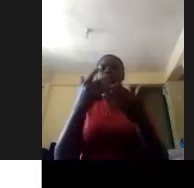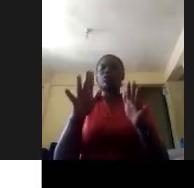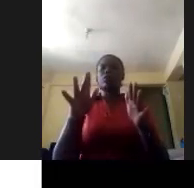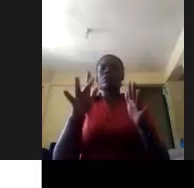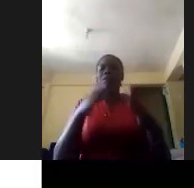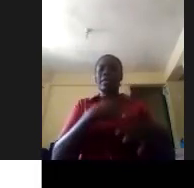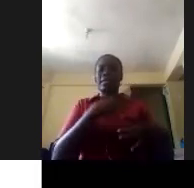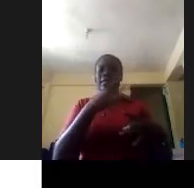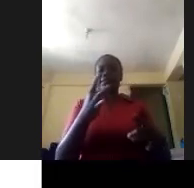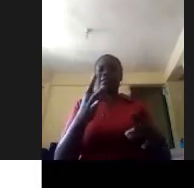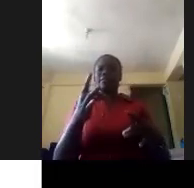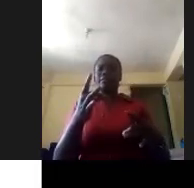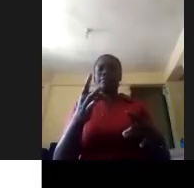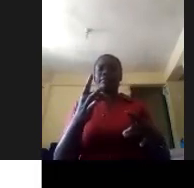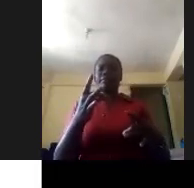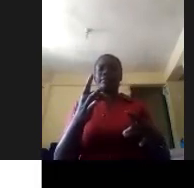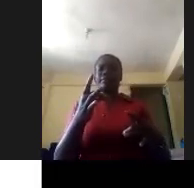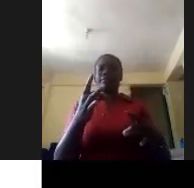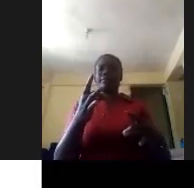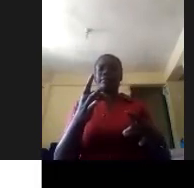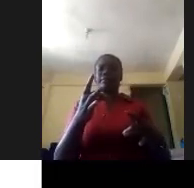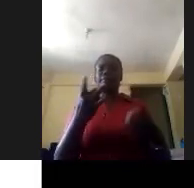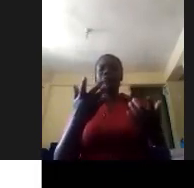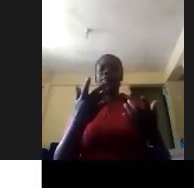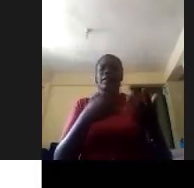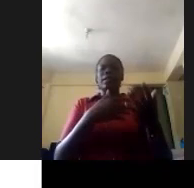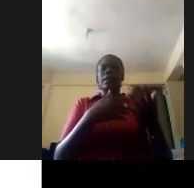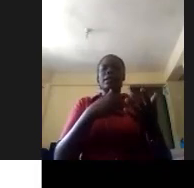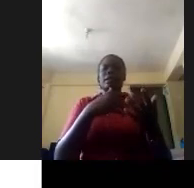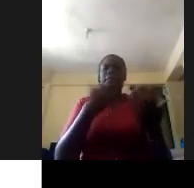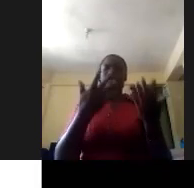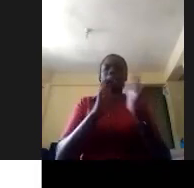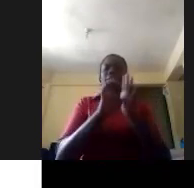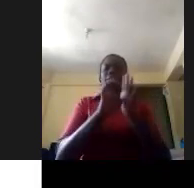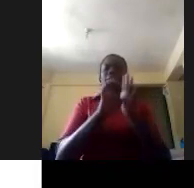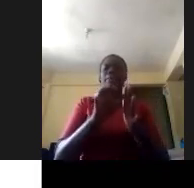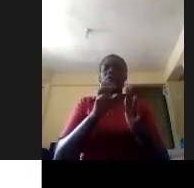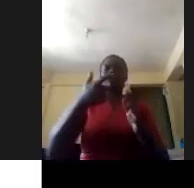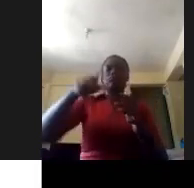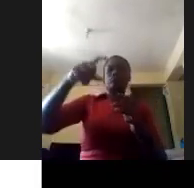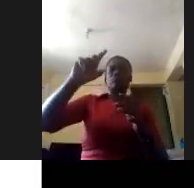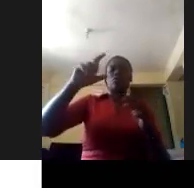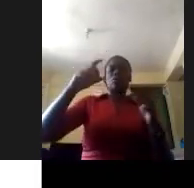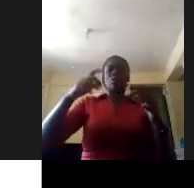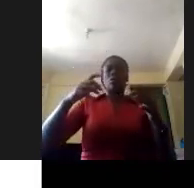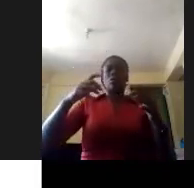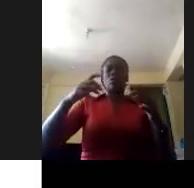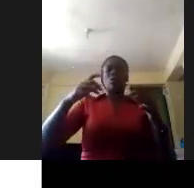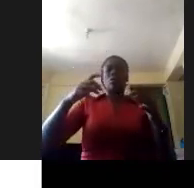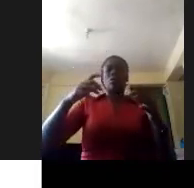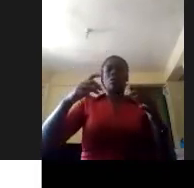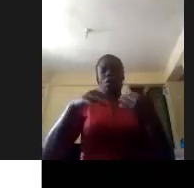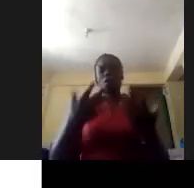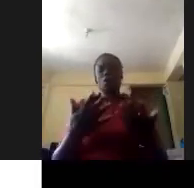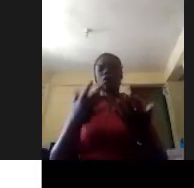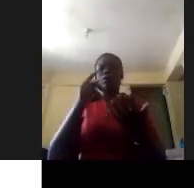pleasurable activities and significant weight loss or gain. If you think you have lost your appetite, or if